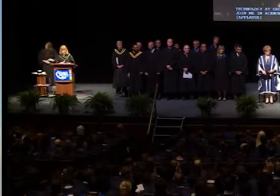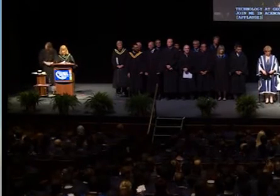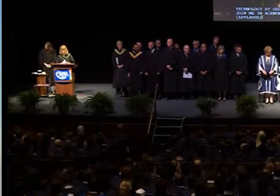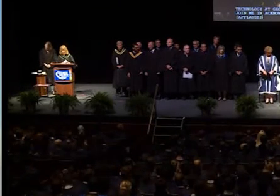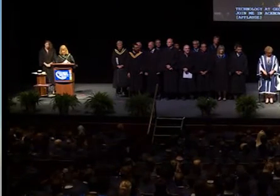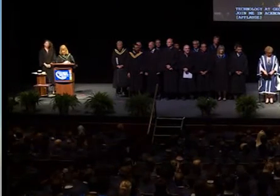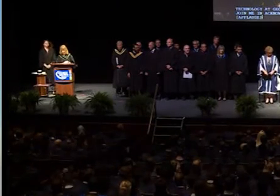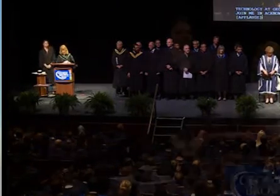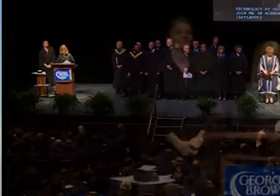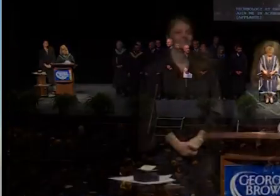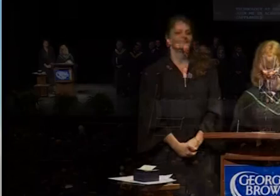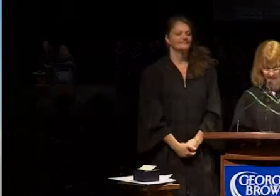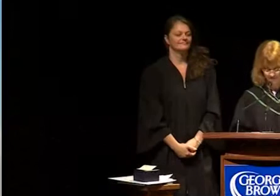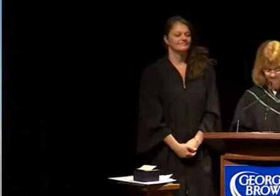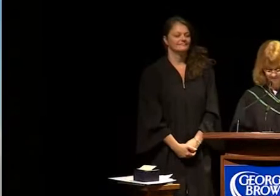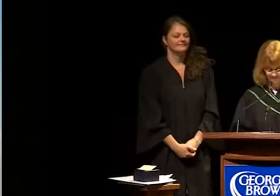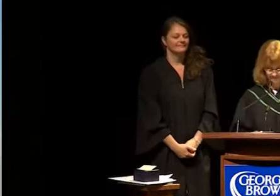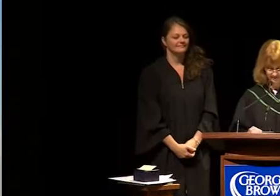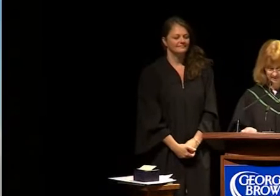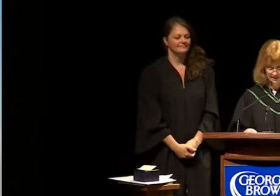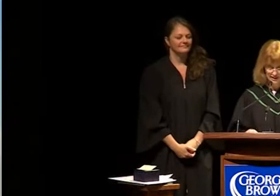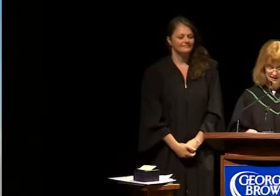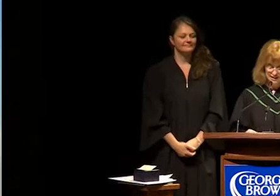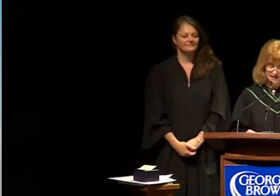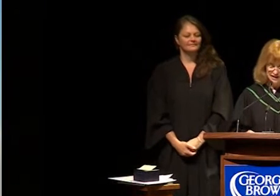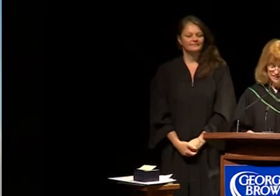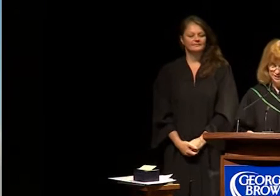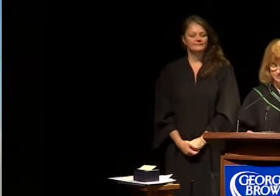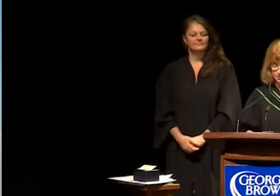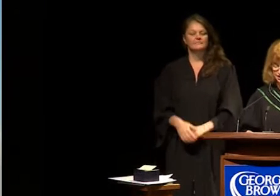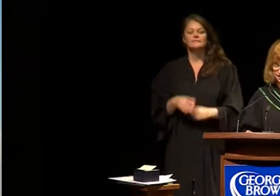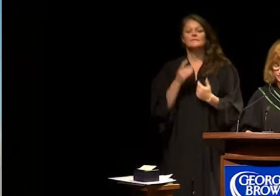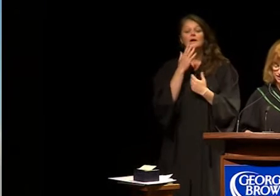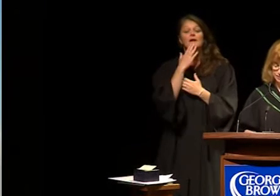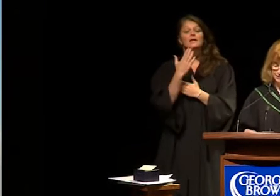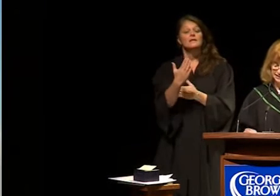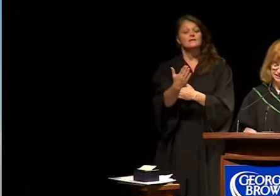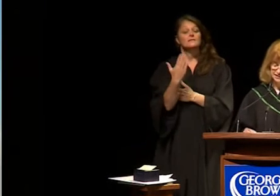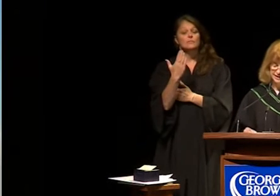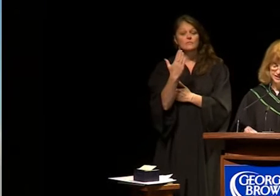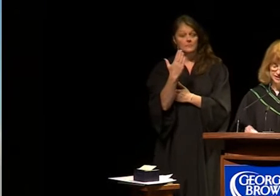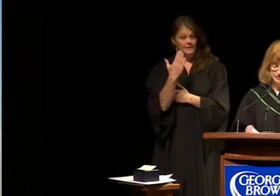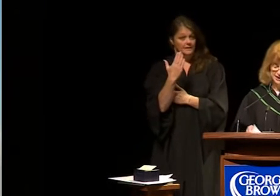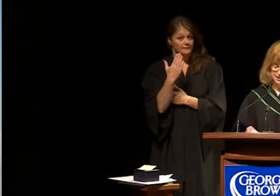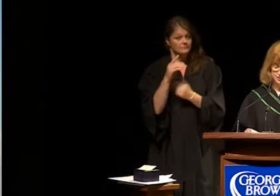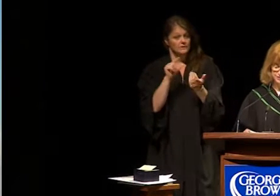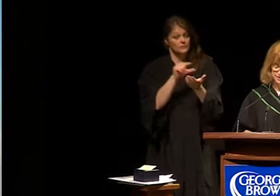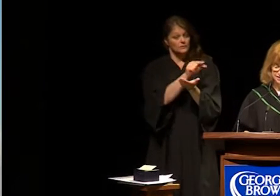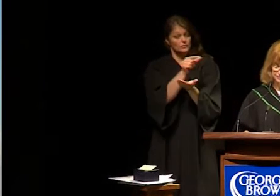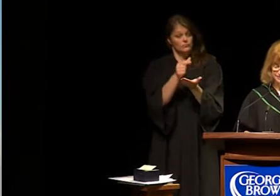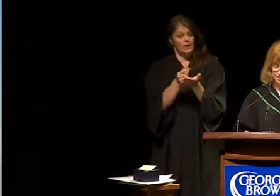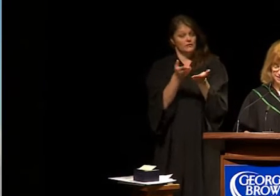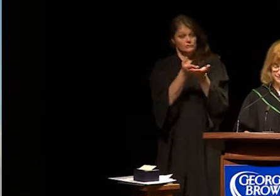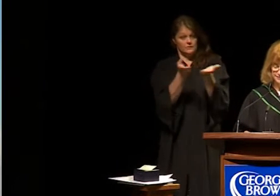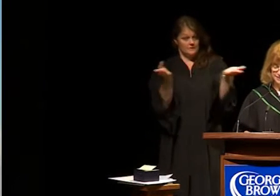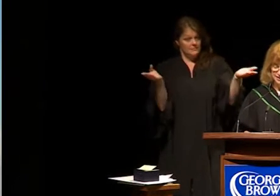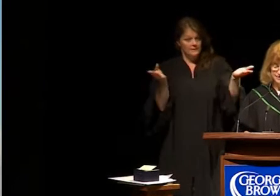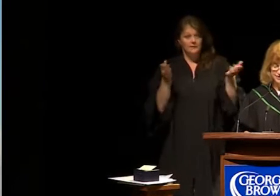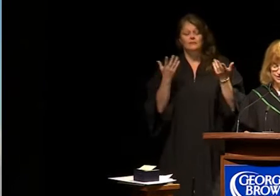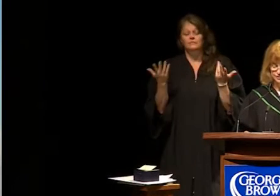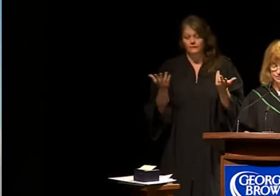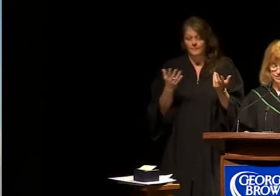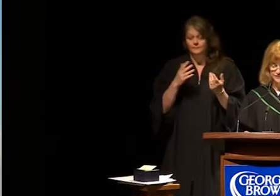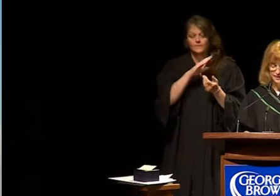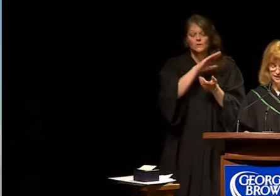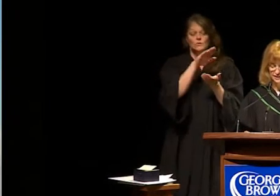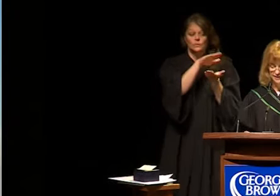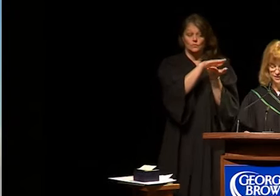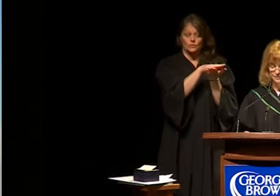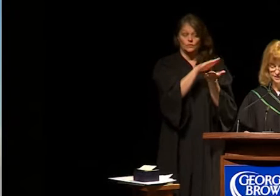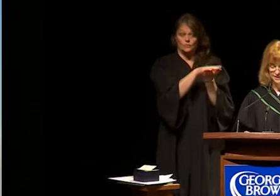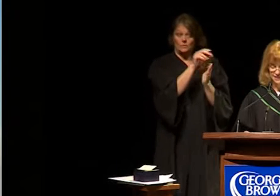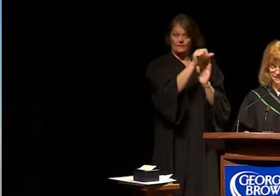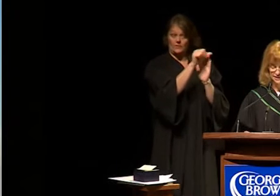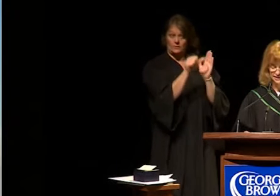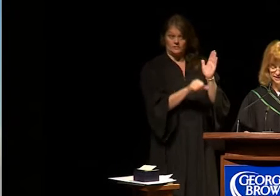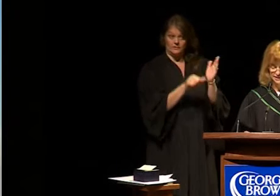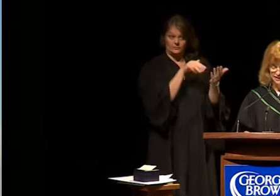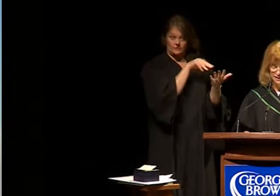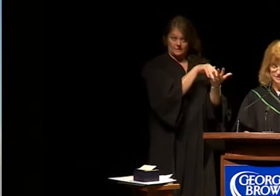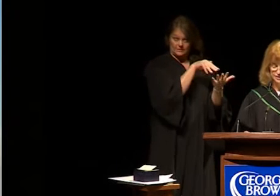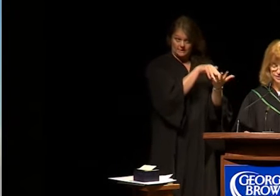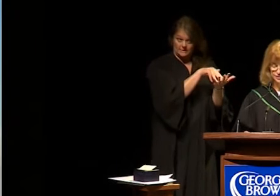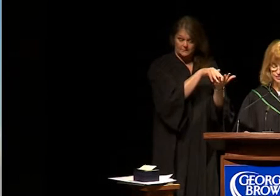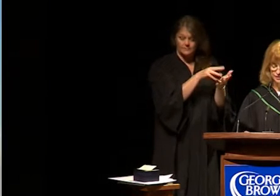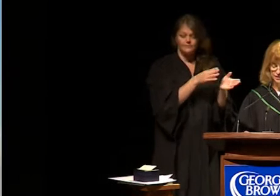Platform party, please be seated. This morning, we are recognizing graduates from the School of Architectural